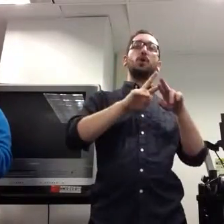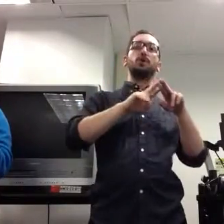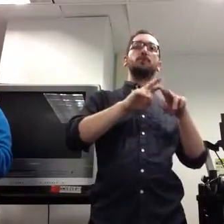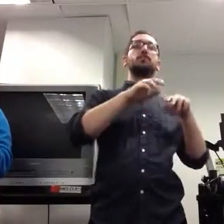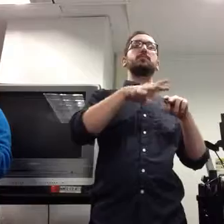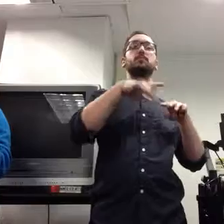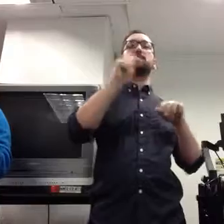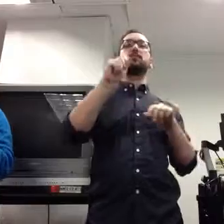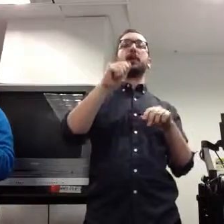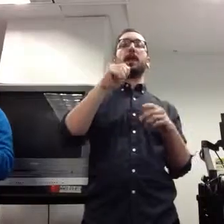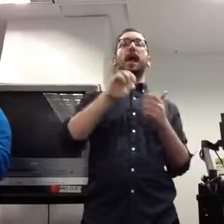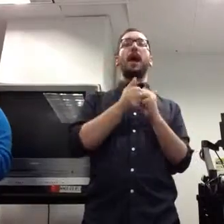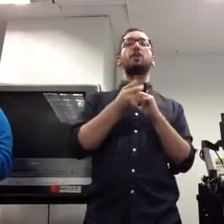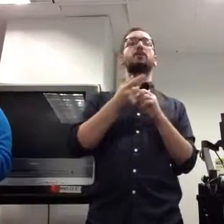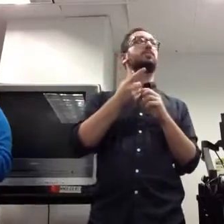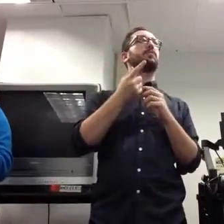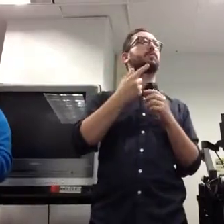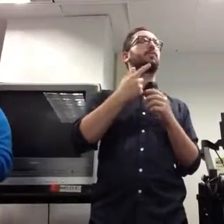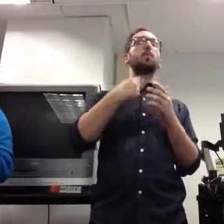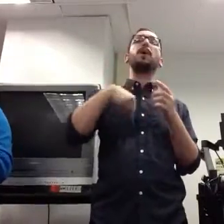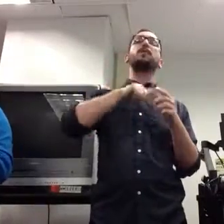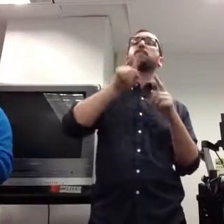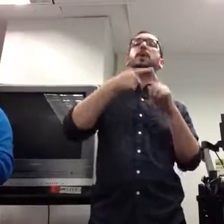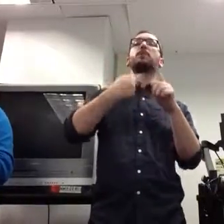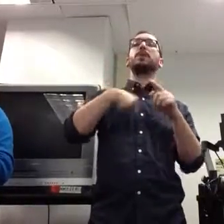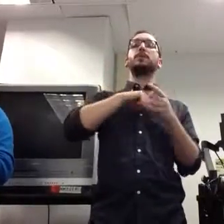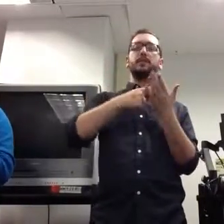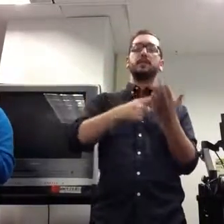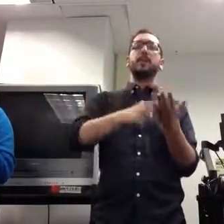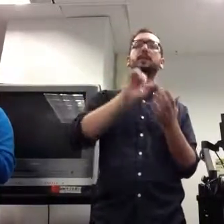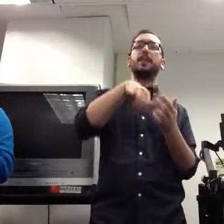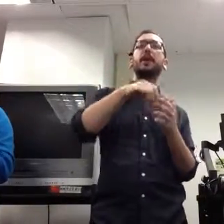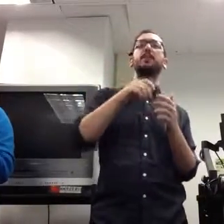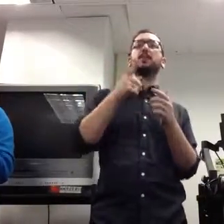far as evaporation goes? Somebody remember? Danny?